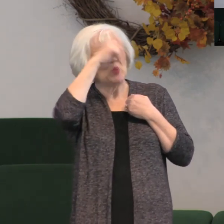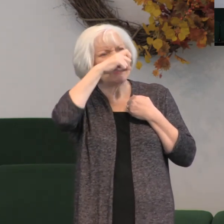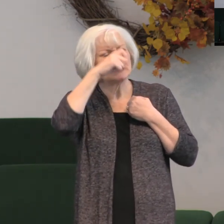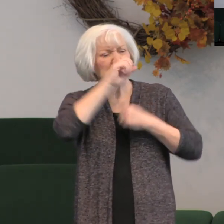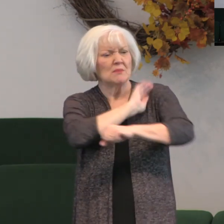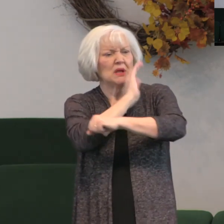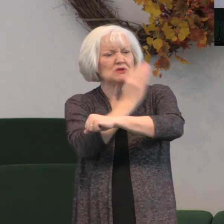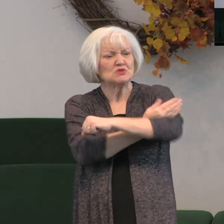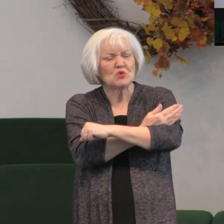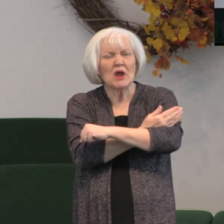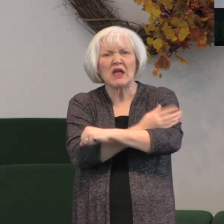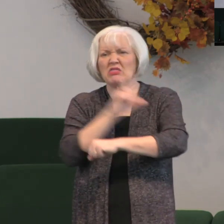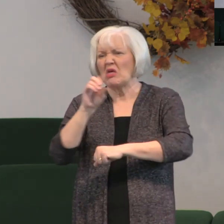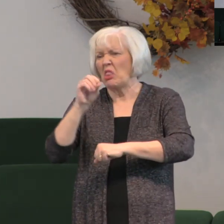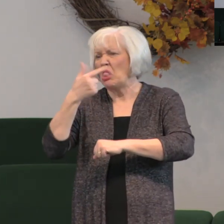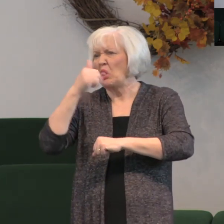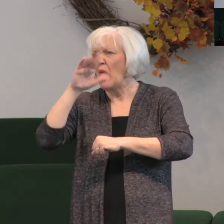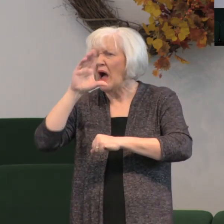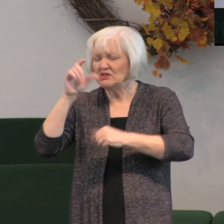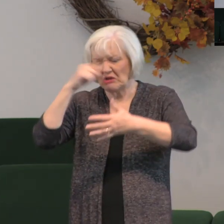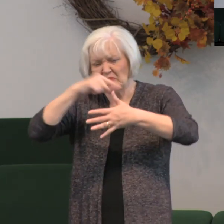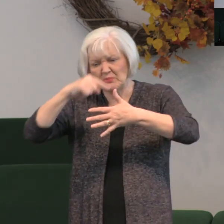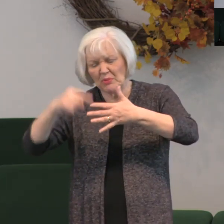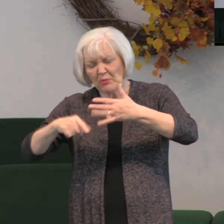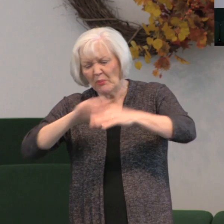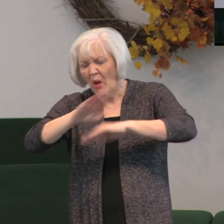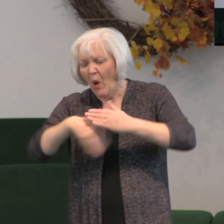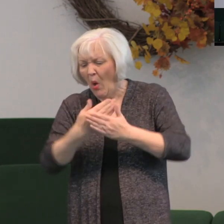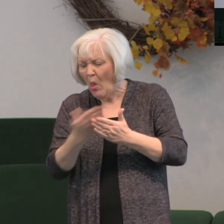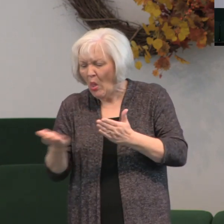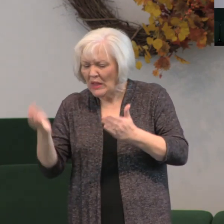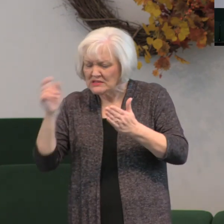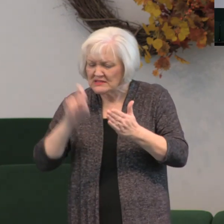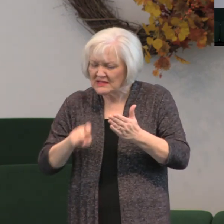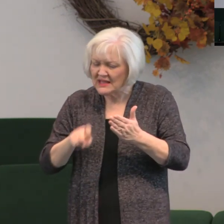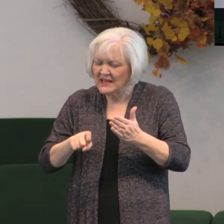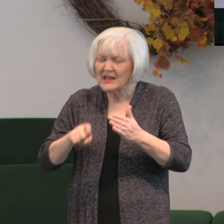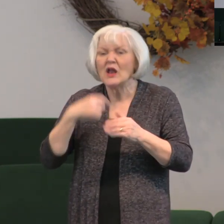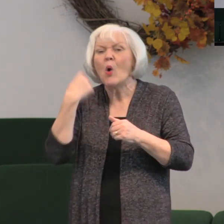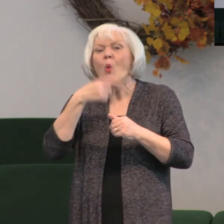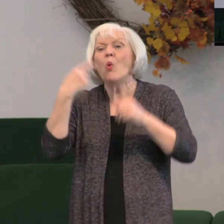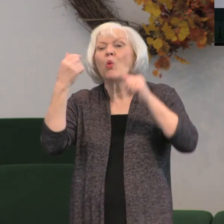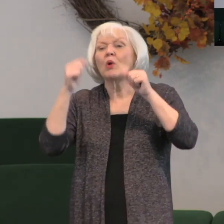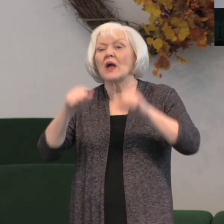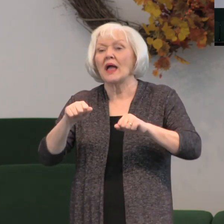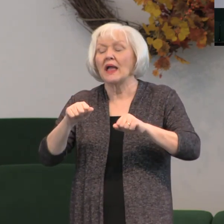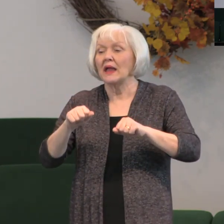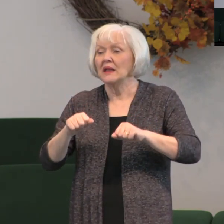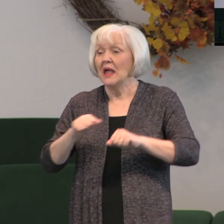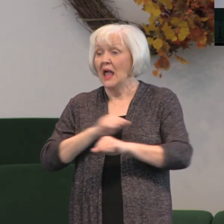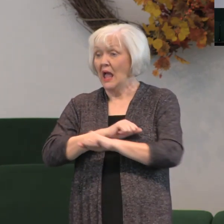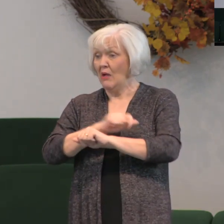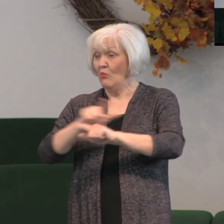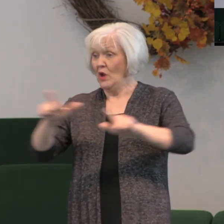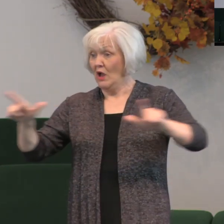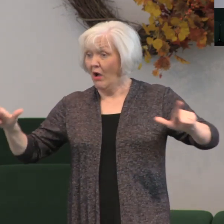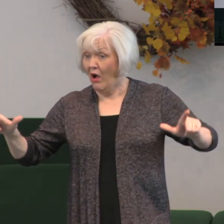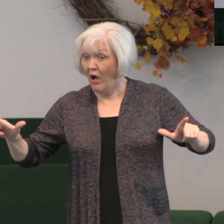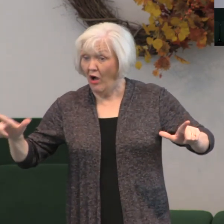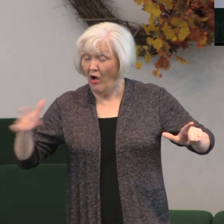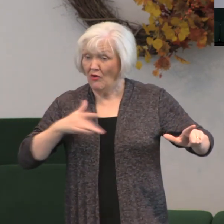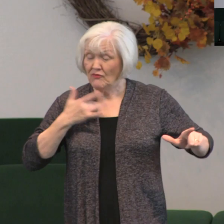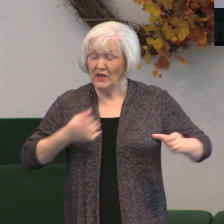the logic and all the things that are needed in order to be able to have these conversations and we all kind of fall into this category we